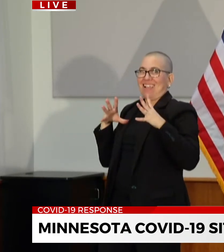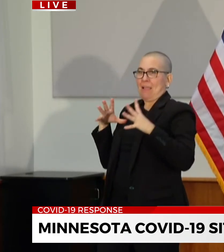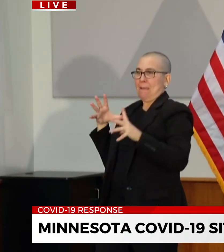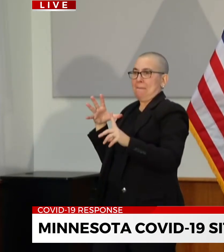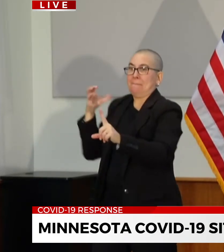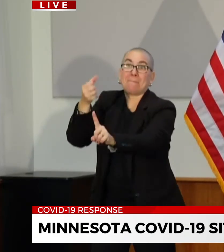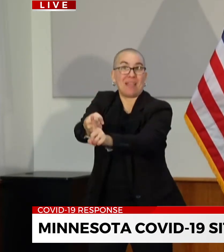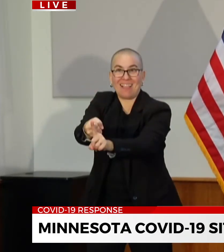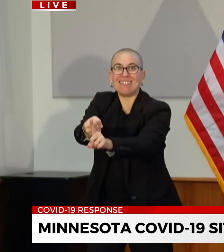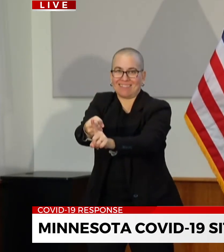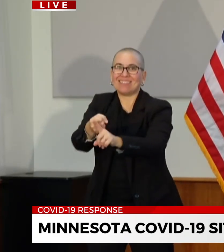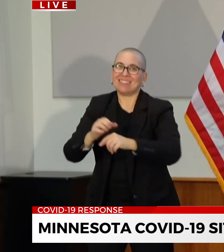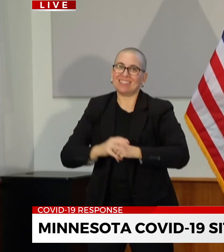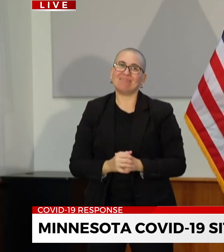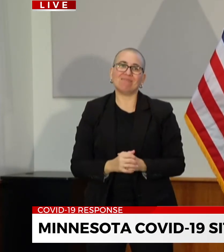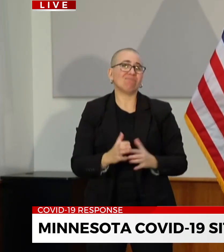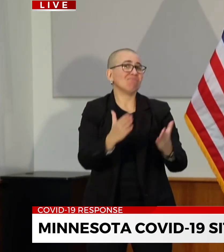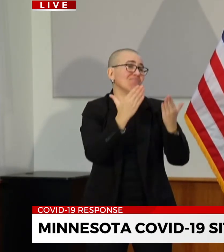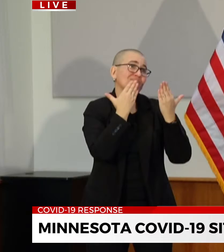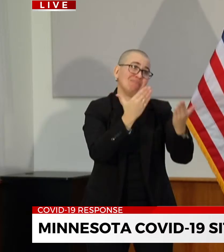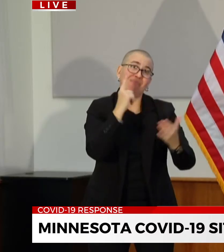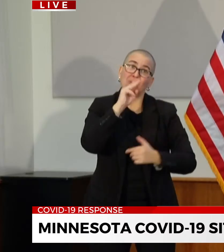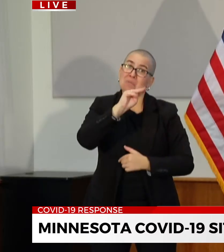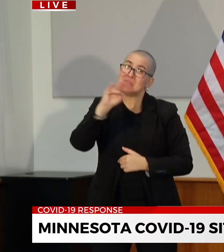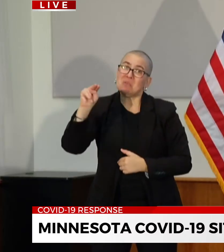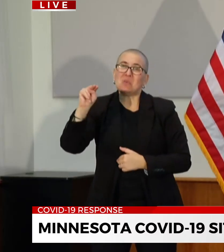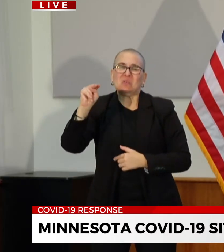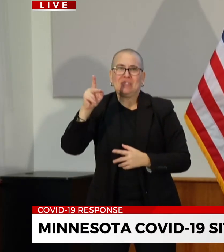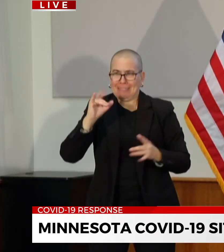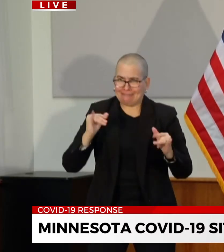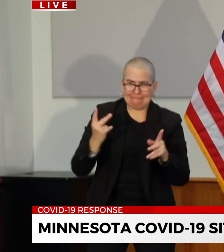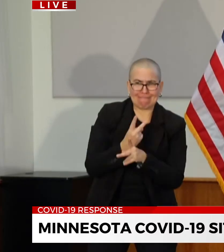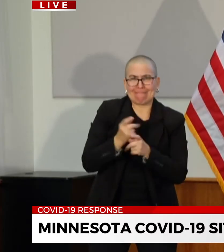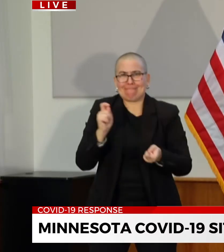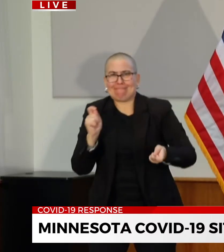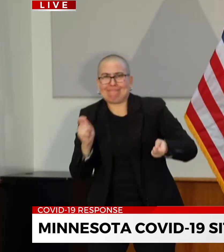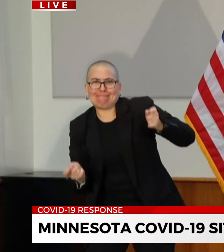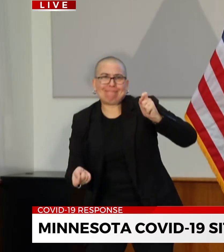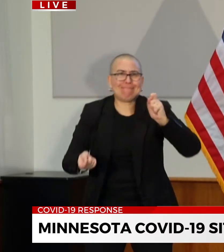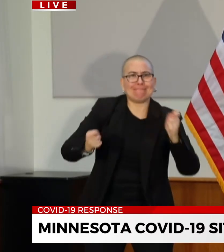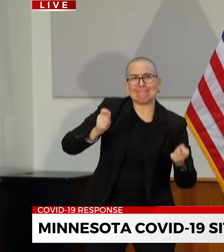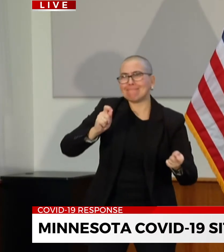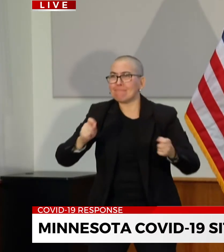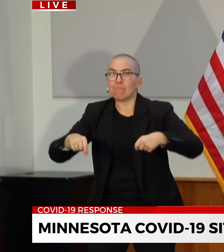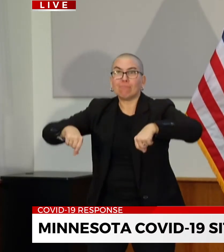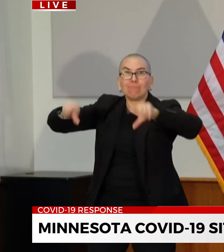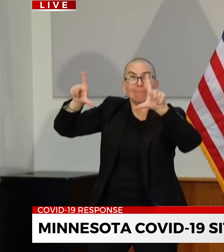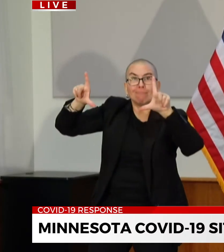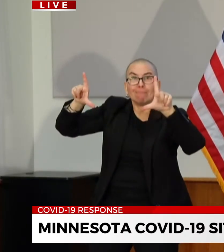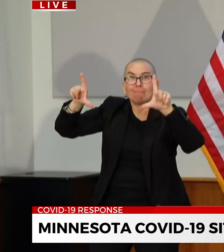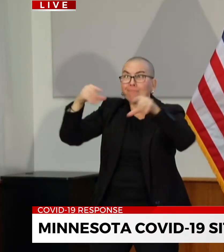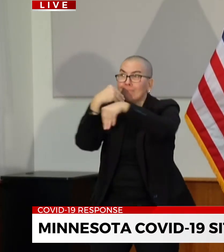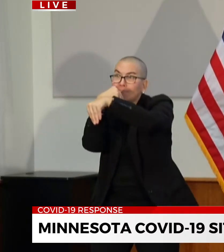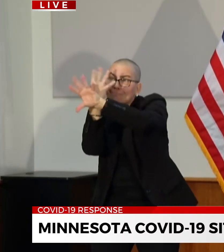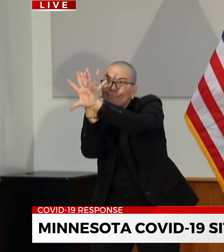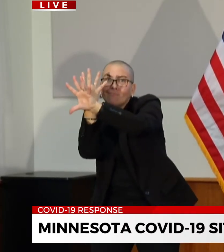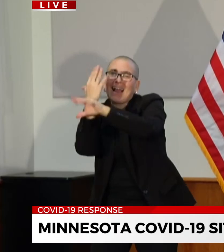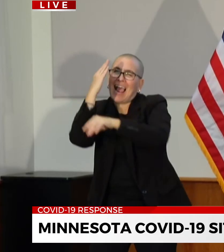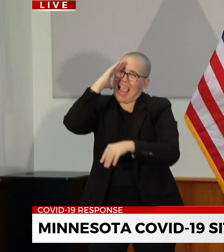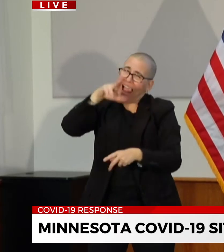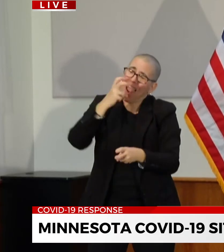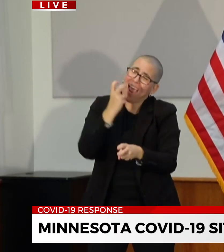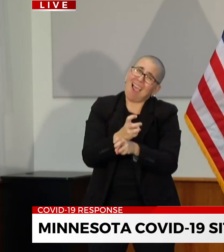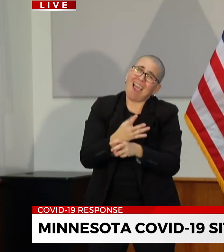to all the Minnesotans who made adjustments to their plans. That was not an easy thing to do, especially in a year as difficult as